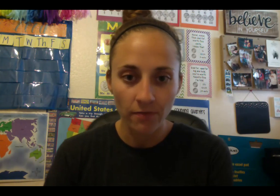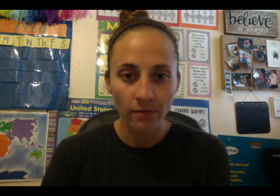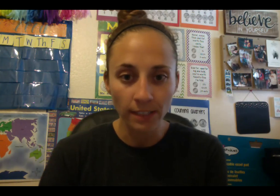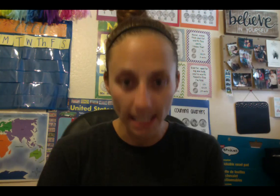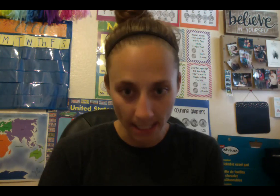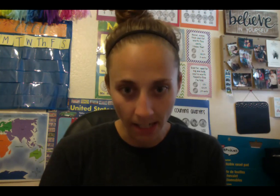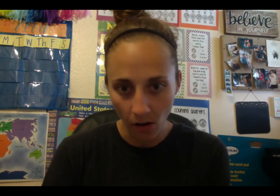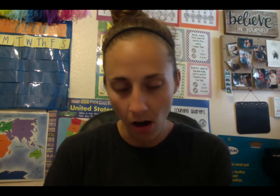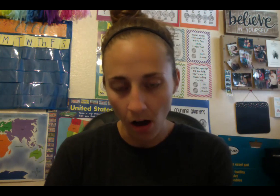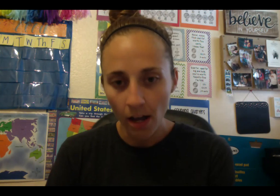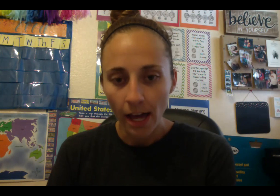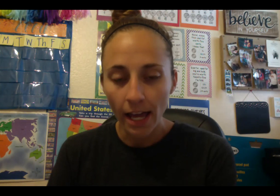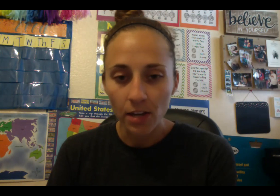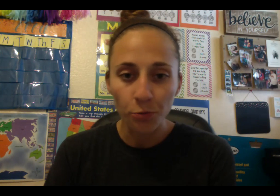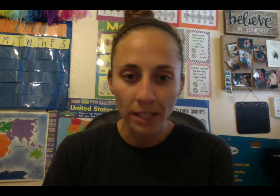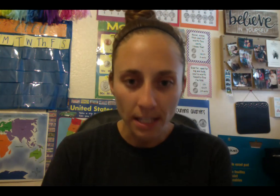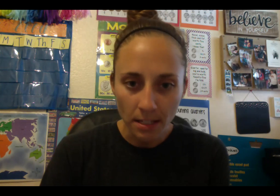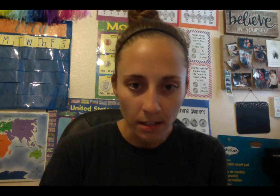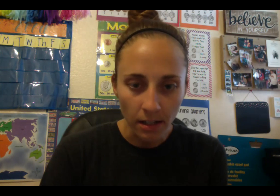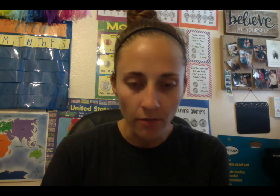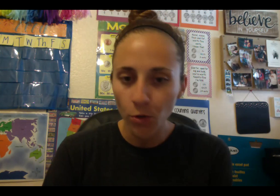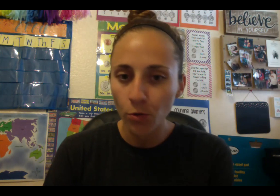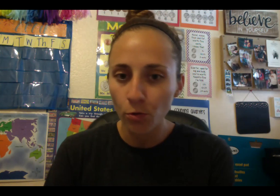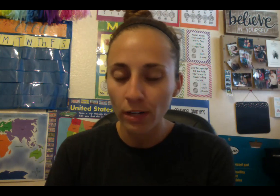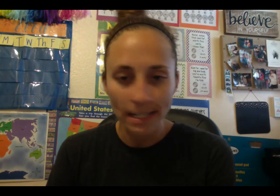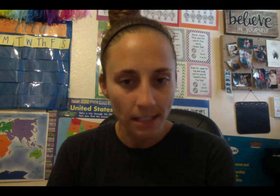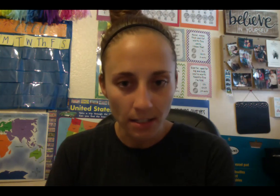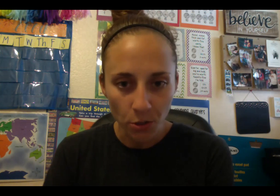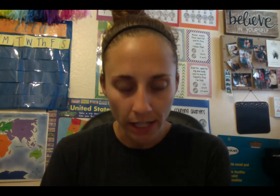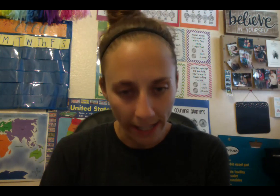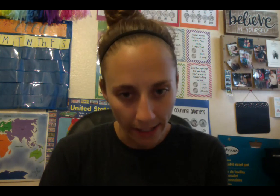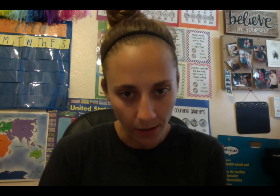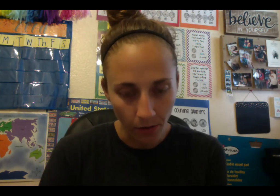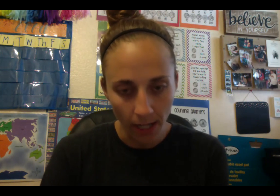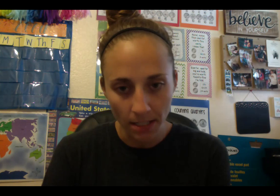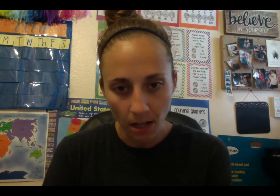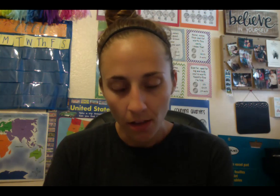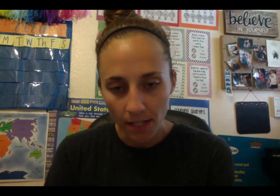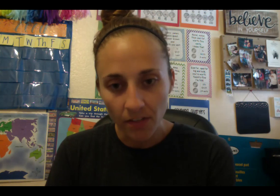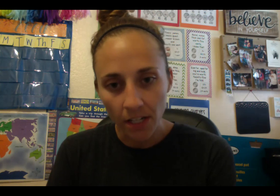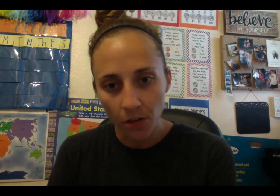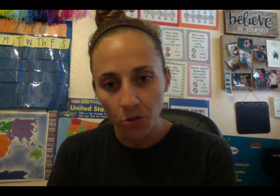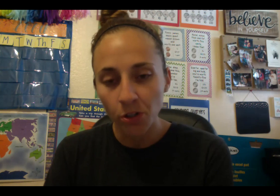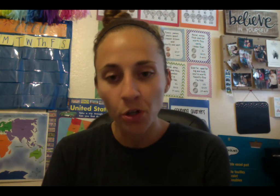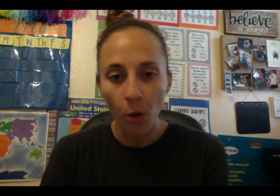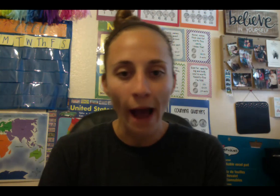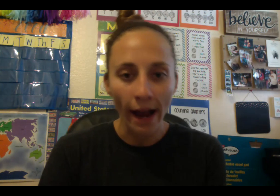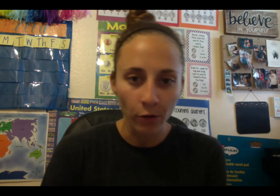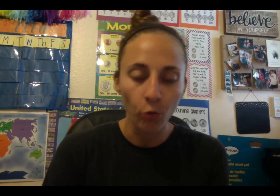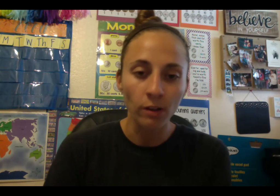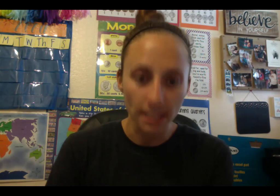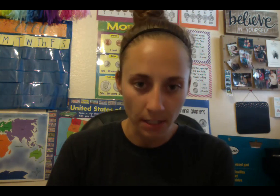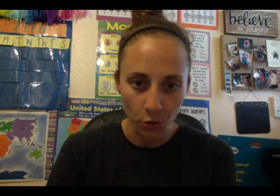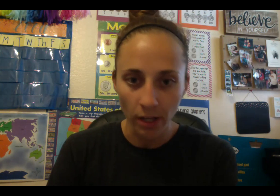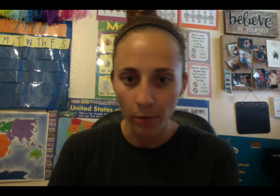guys listening along and re-listen if you need to listen to it again, you guys. These videos, you can go back